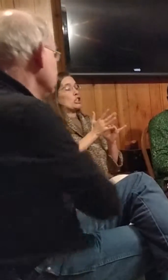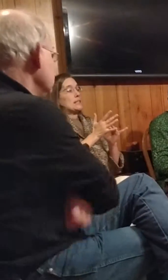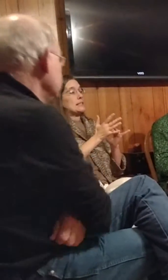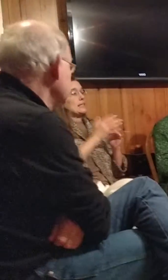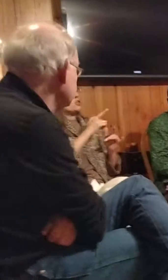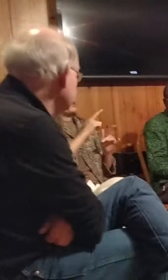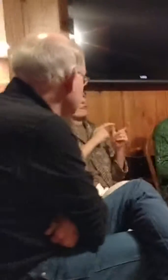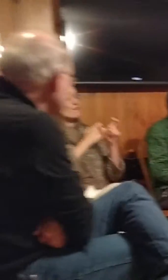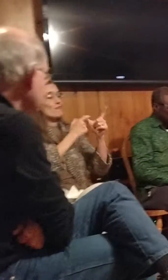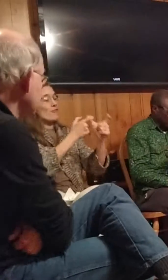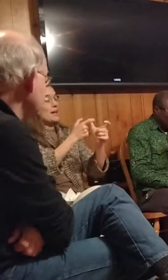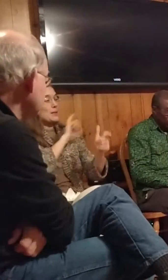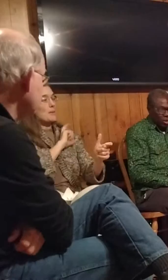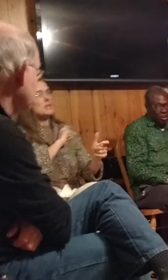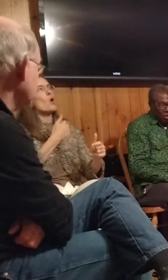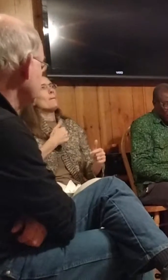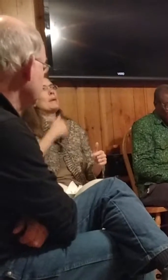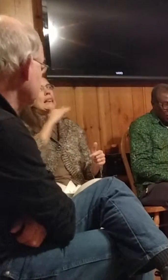Ummah,